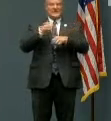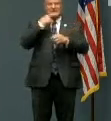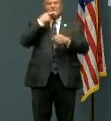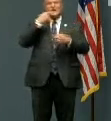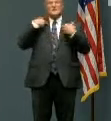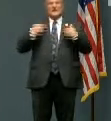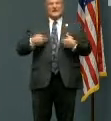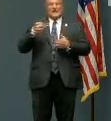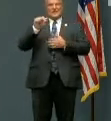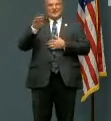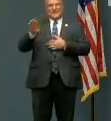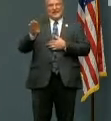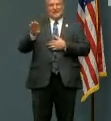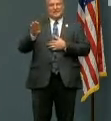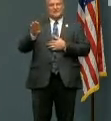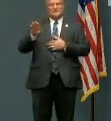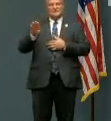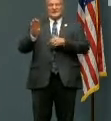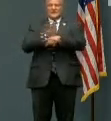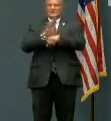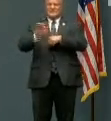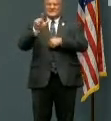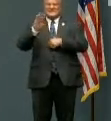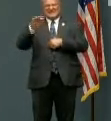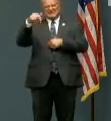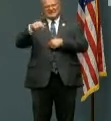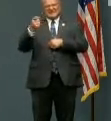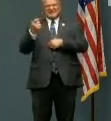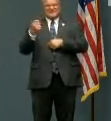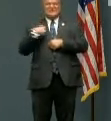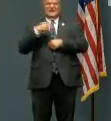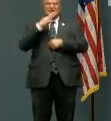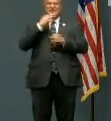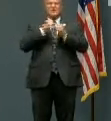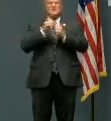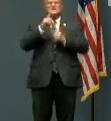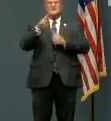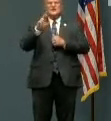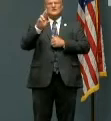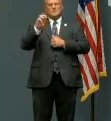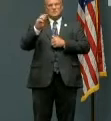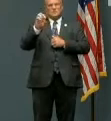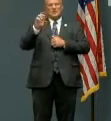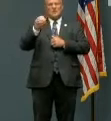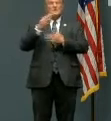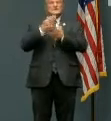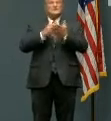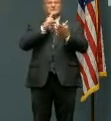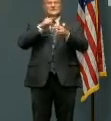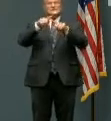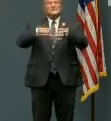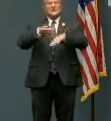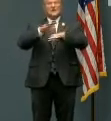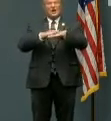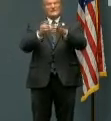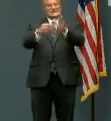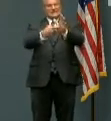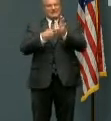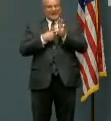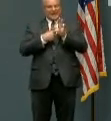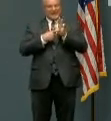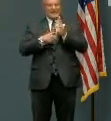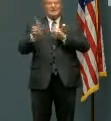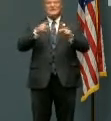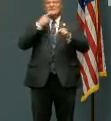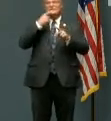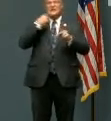public health lab. Our commercial labs are down a little bit. I've talked to Dr. Romero about this, and some of it is dependent upon demand and